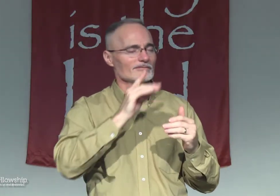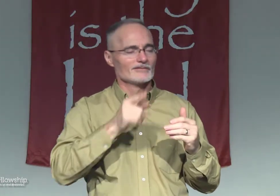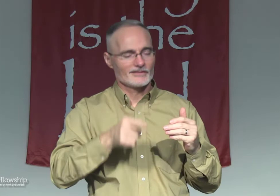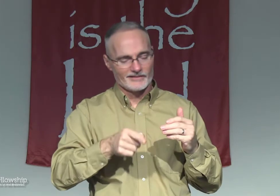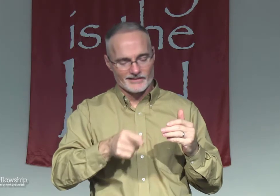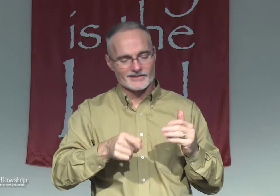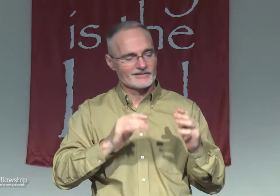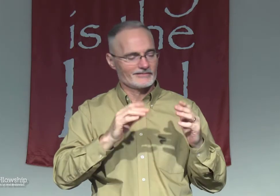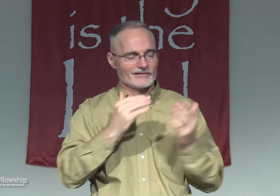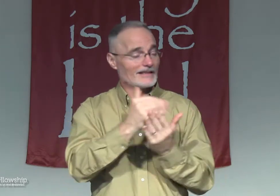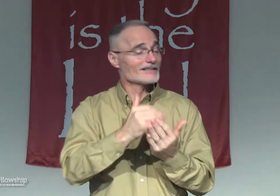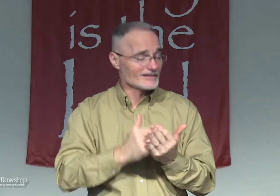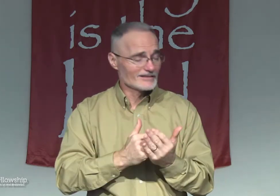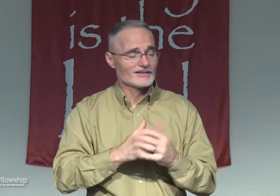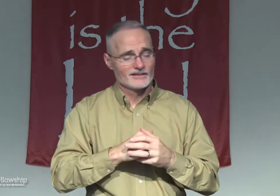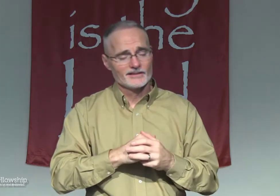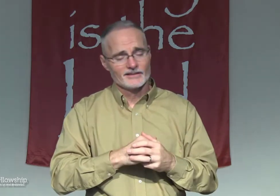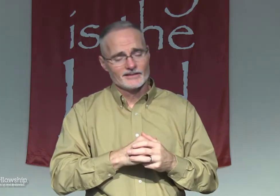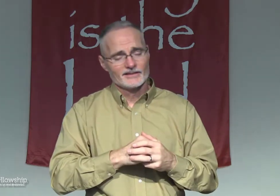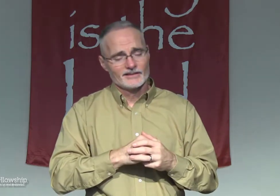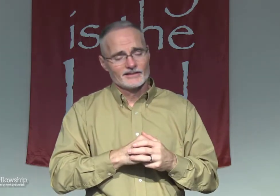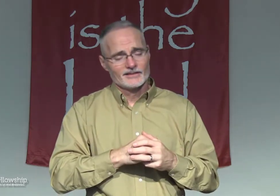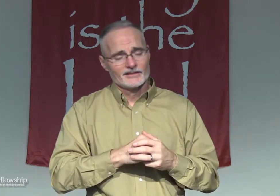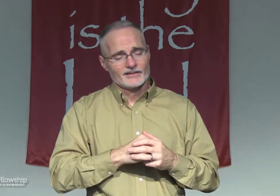morning. Thank you for this lesson.